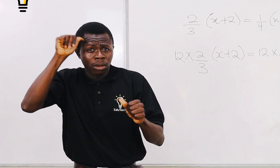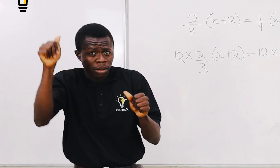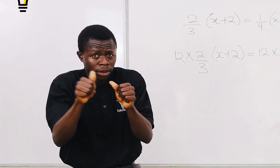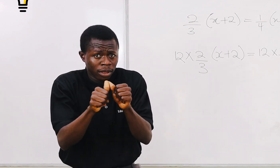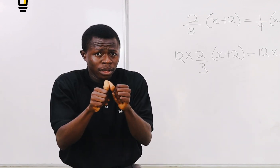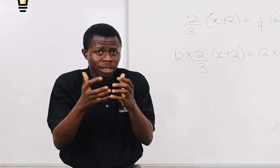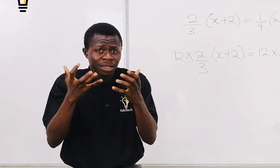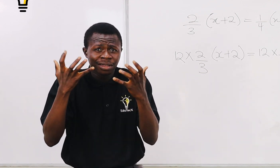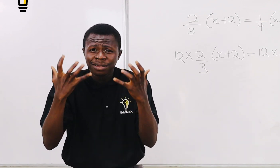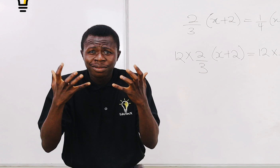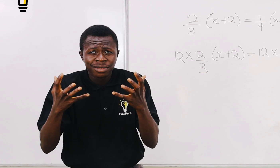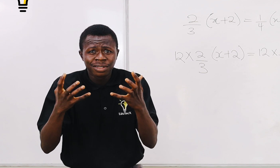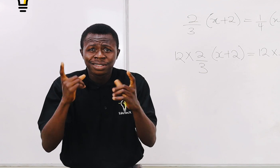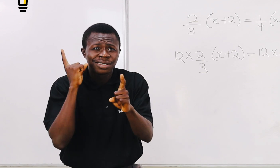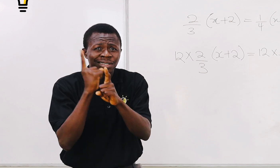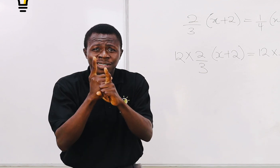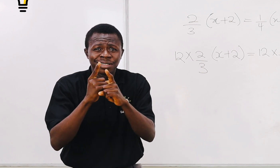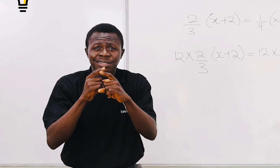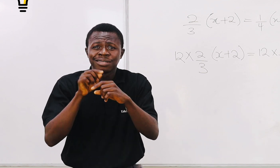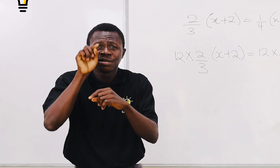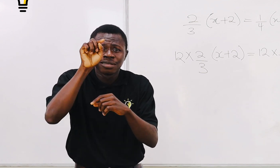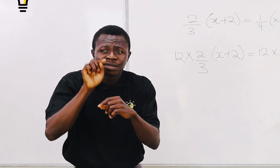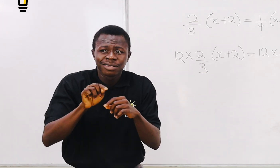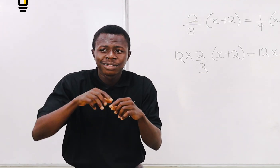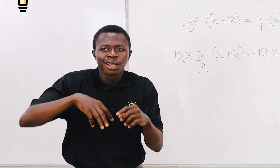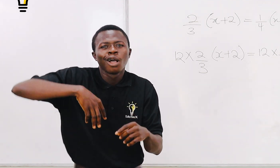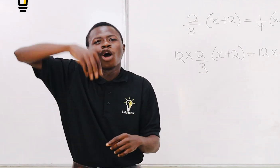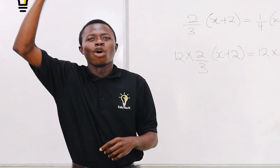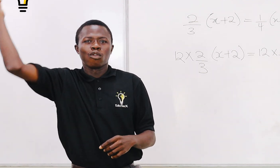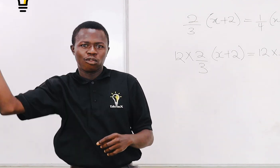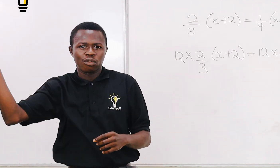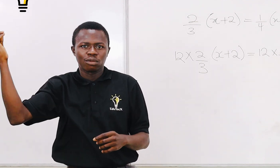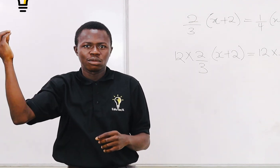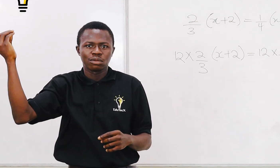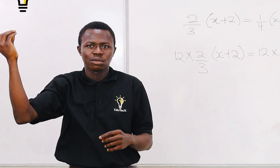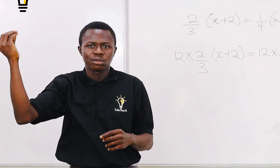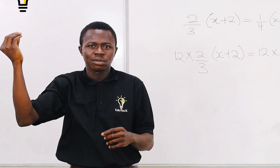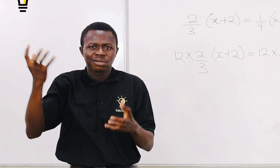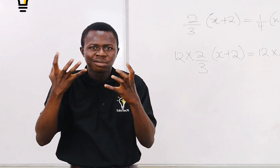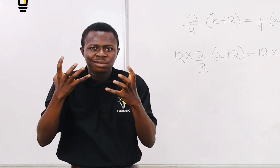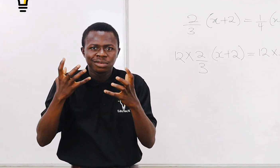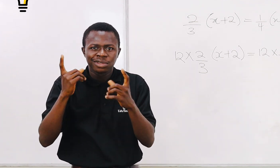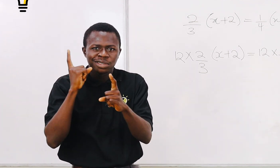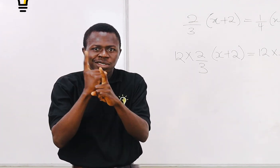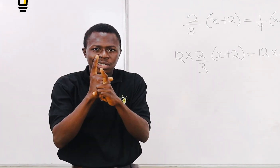You remember, we just want the fractions to go off.